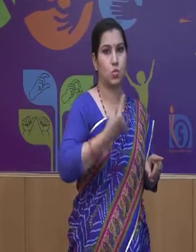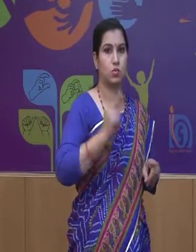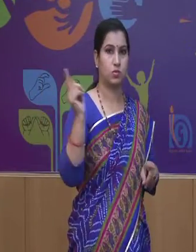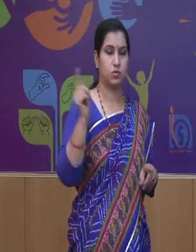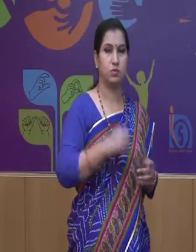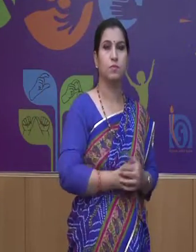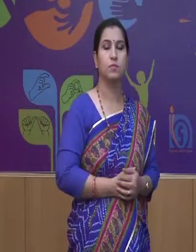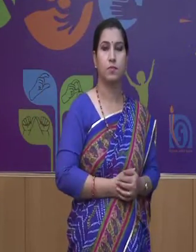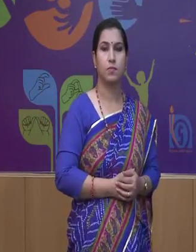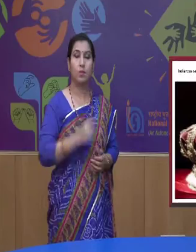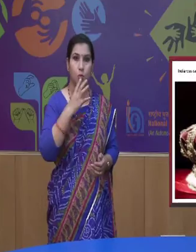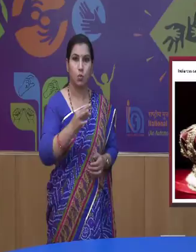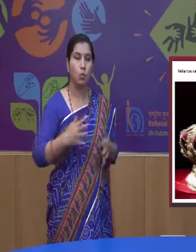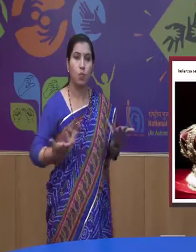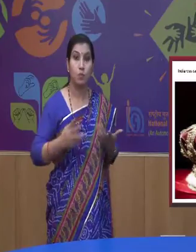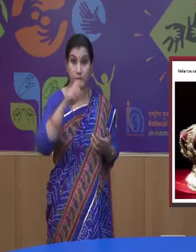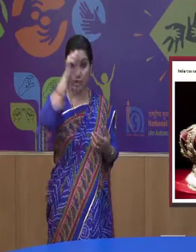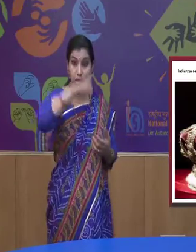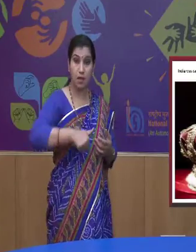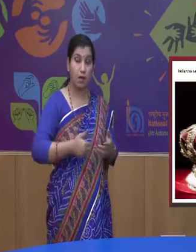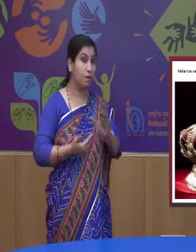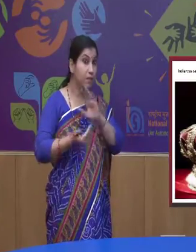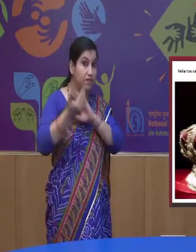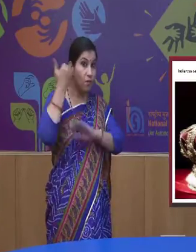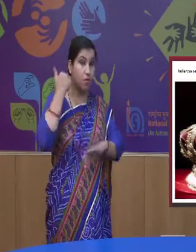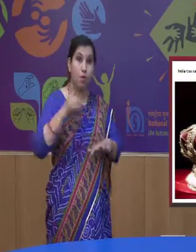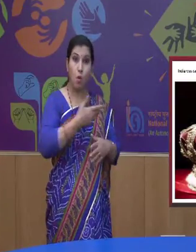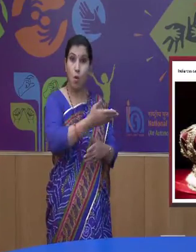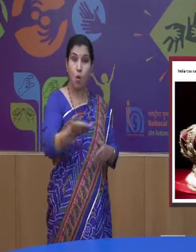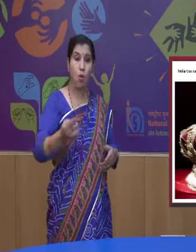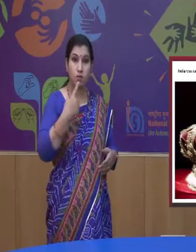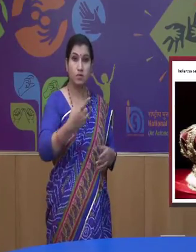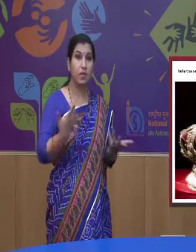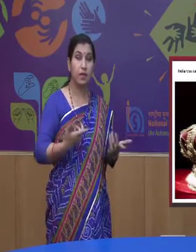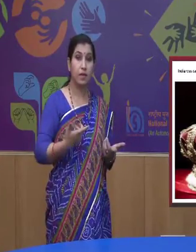In fact, India was called the jewel in the British crown.